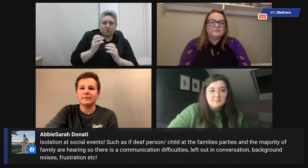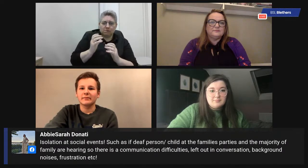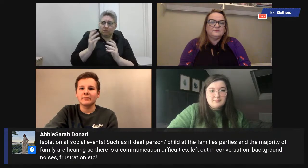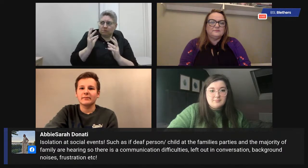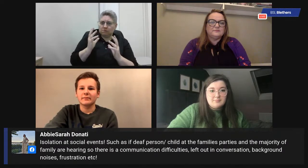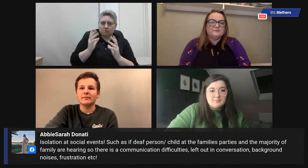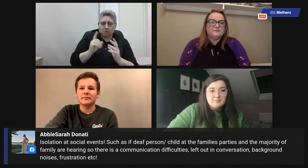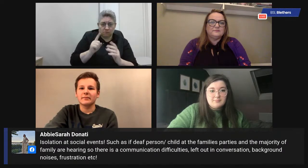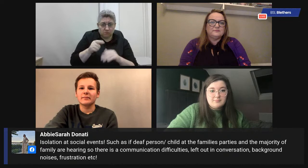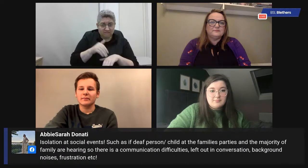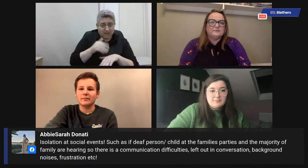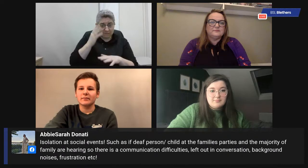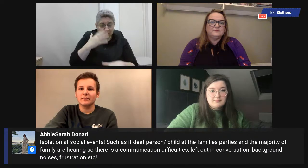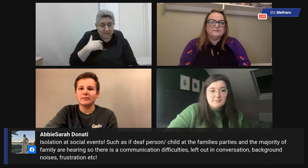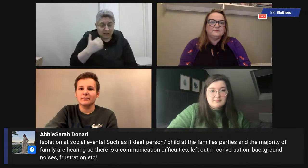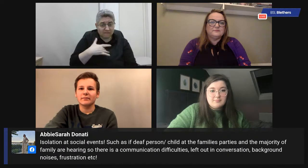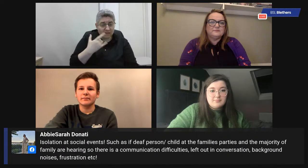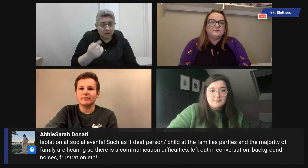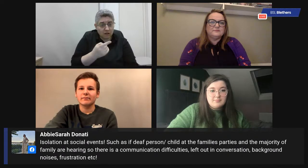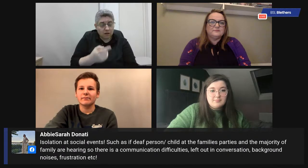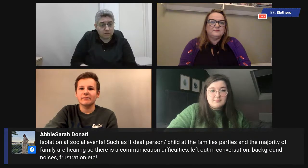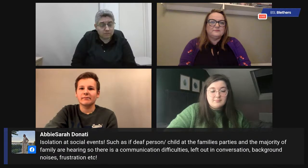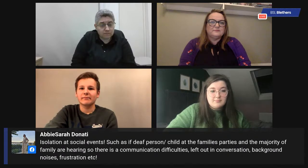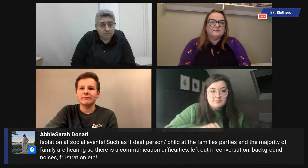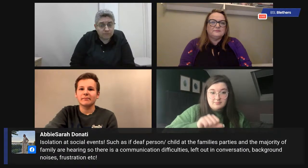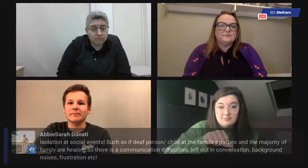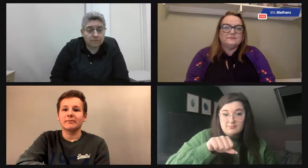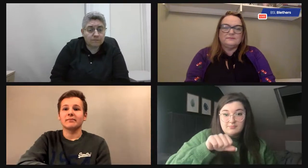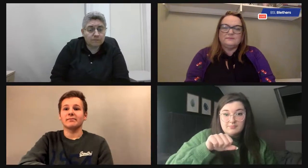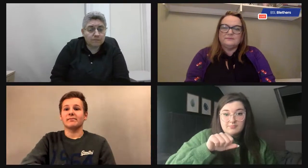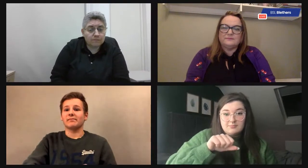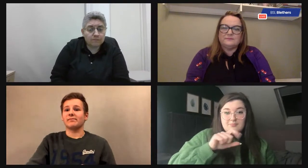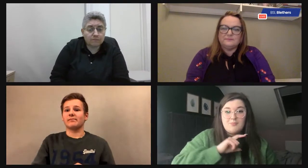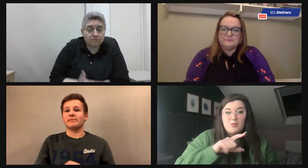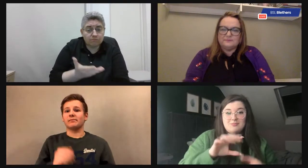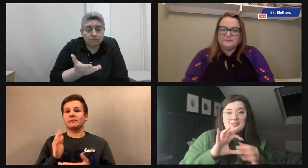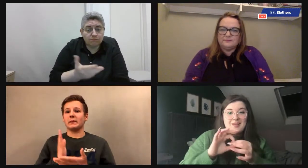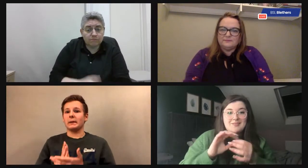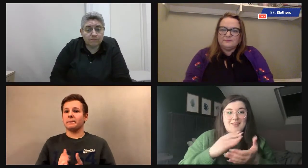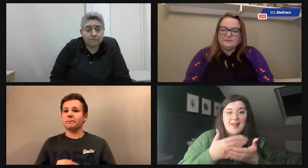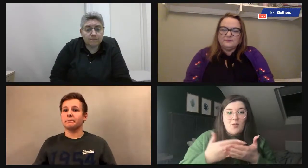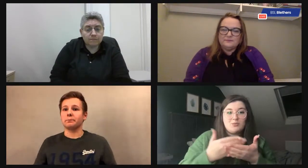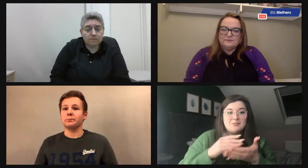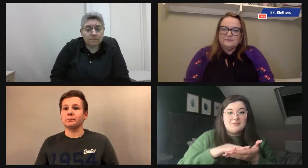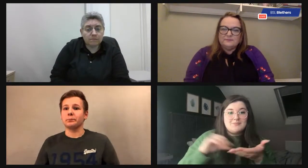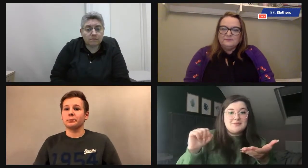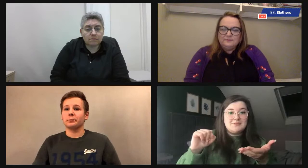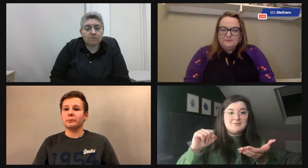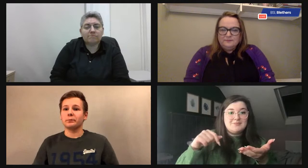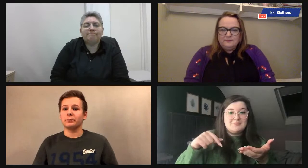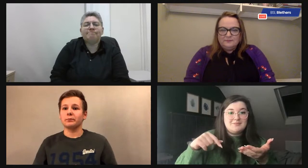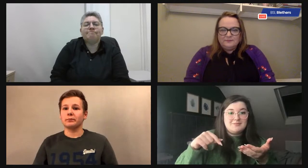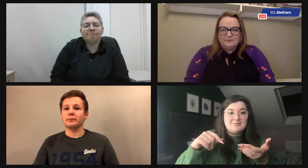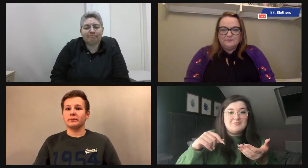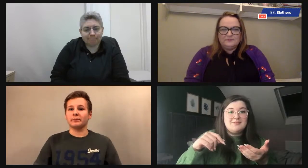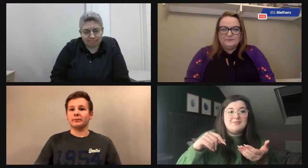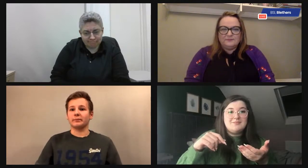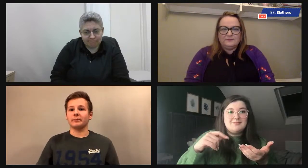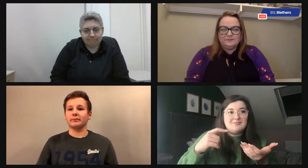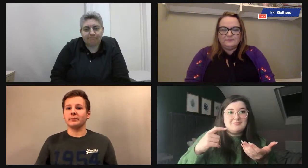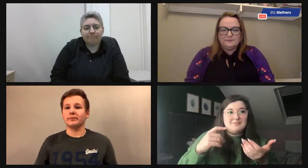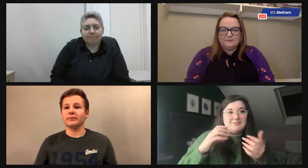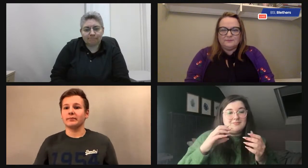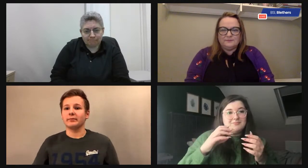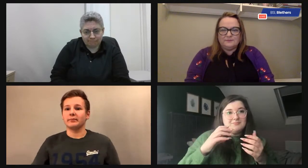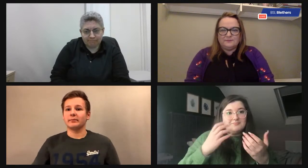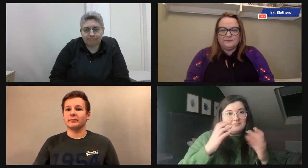we, where, you know, you've been out in a family situation like that. Do you think those kinds of things can affect your mental health? Definitely.